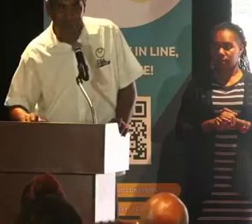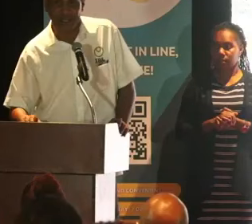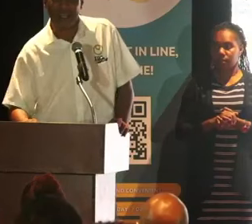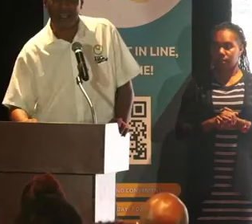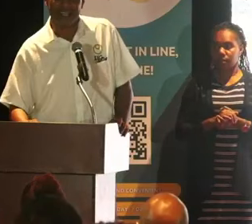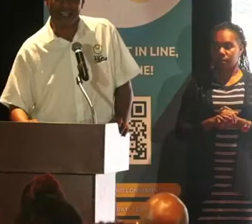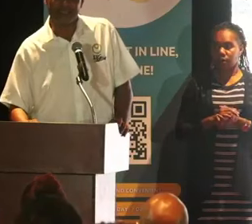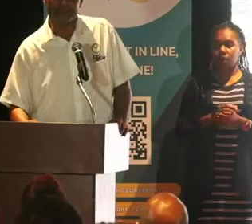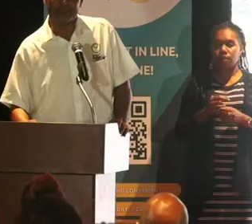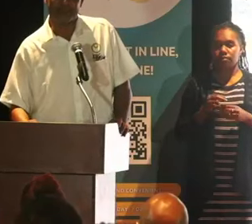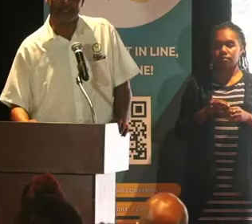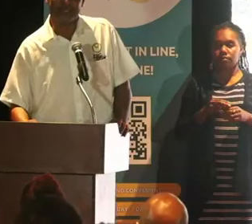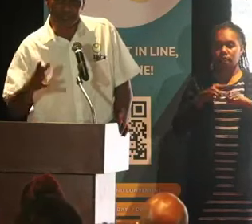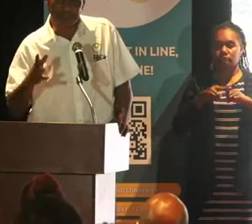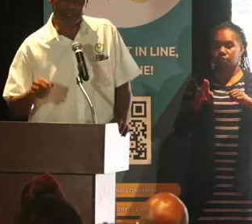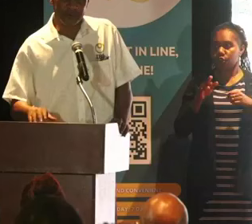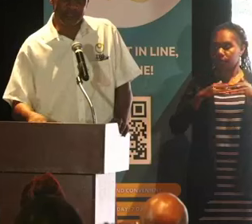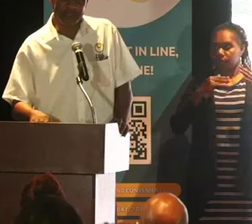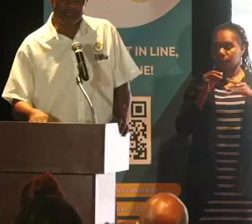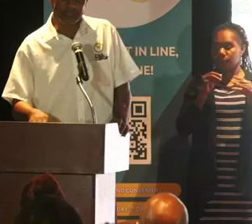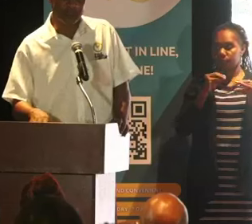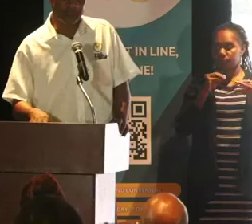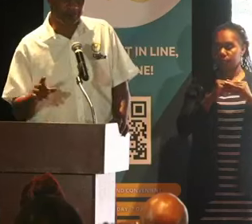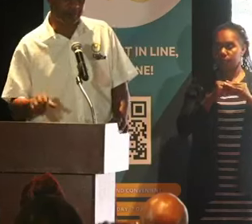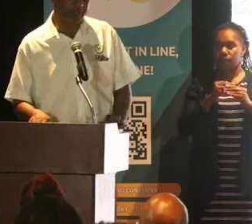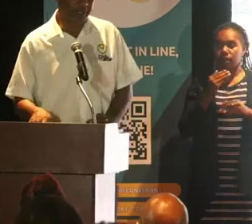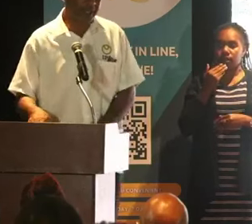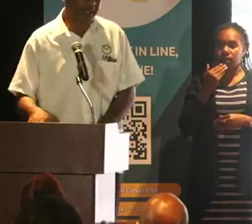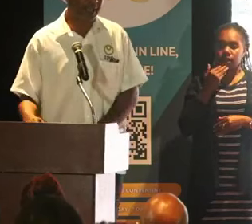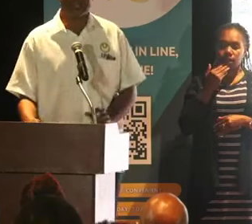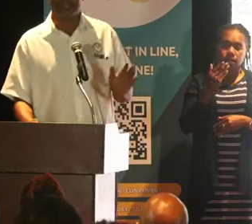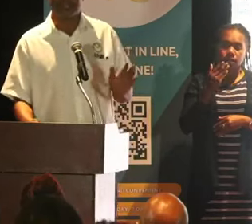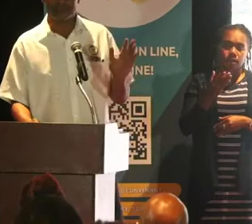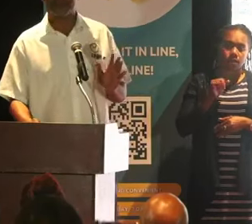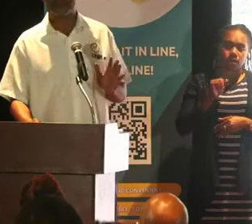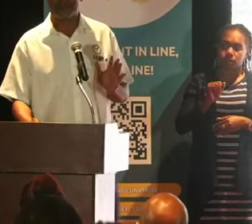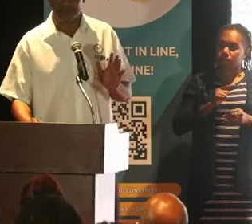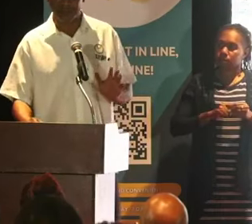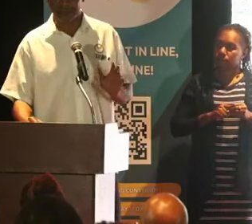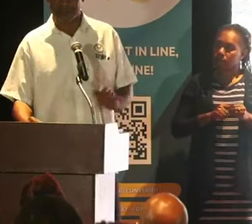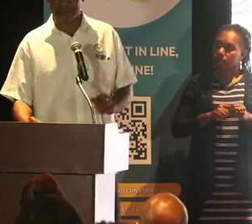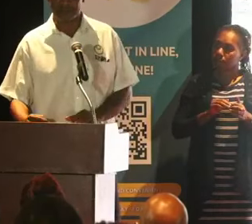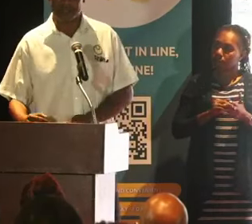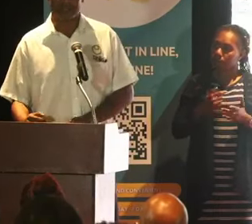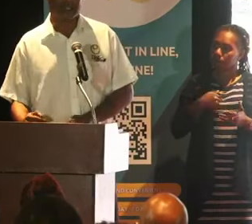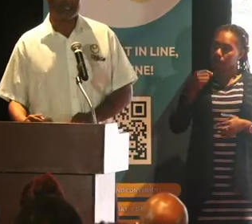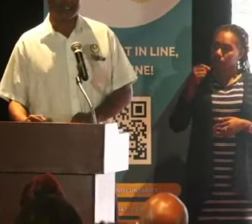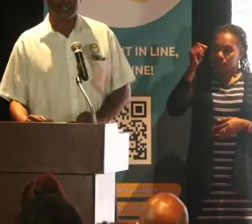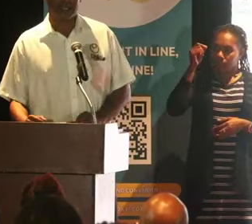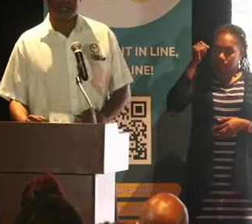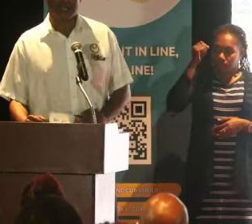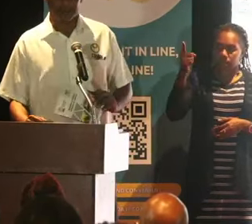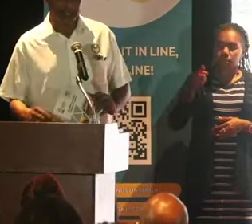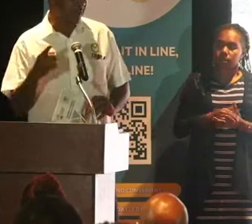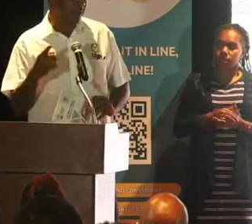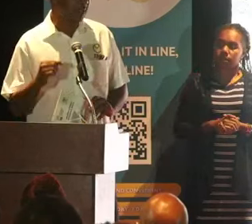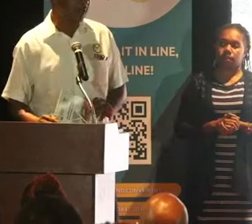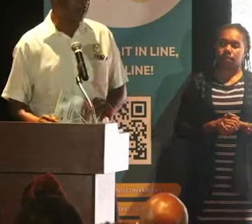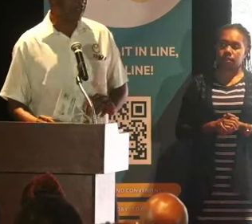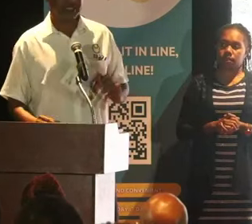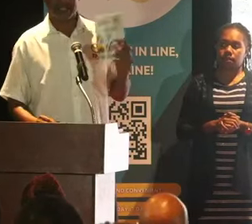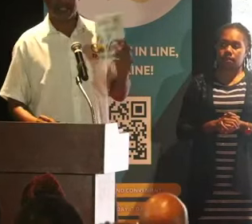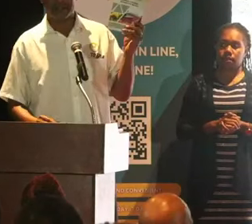Thank you. I thank you for that question. I think that's more relevant, and I totally forgot about this. But while I